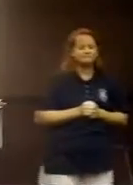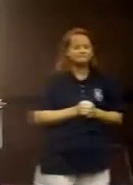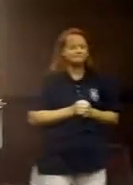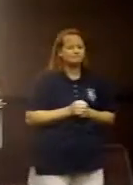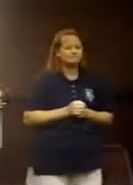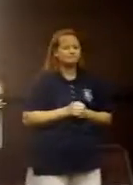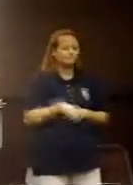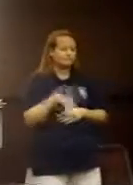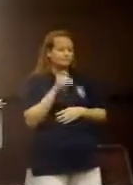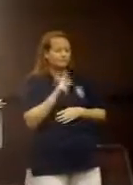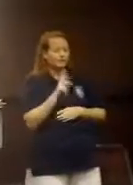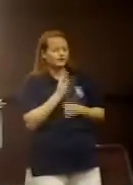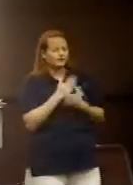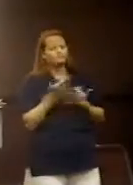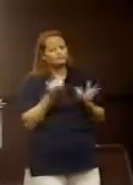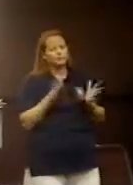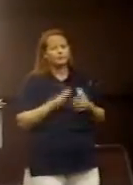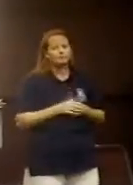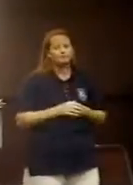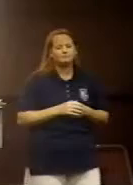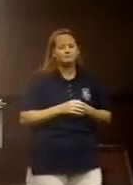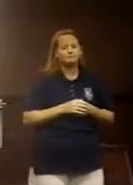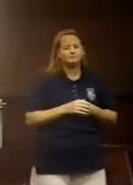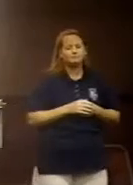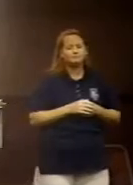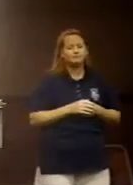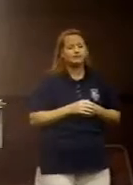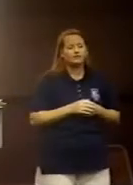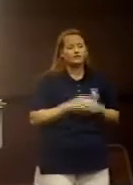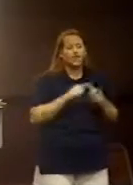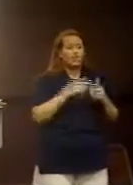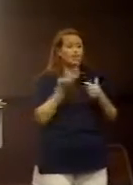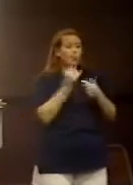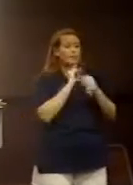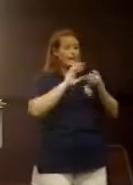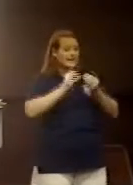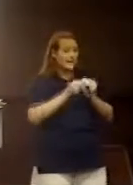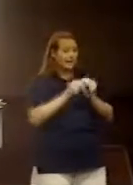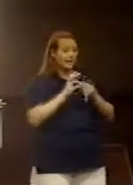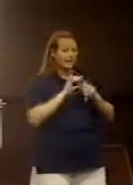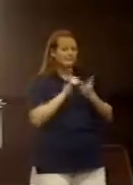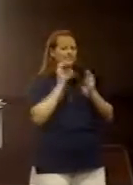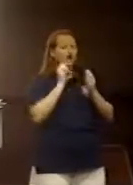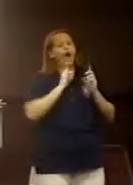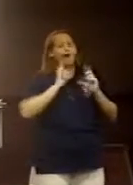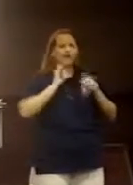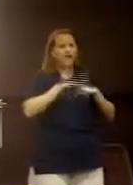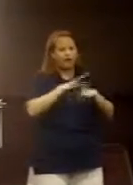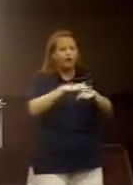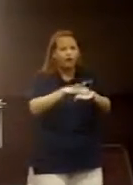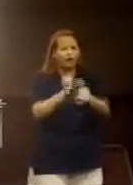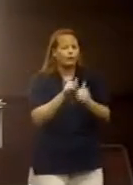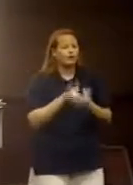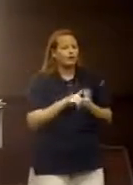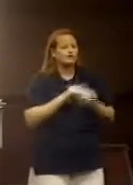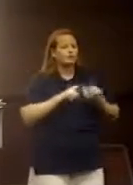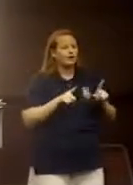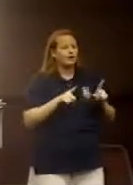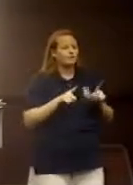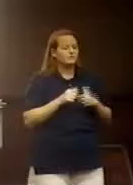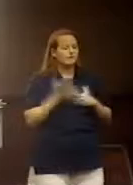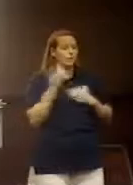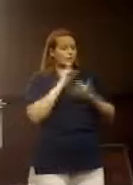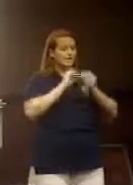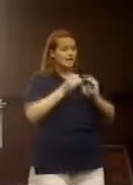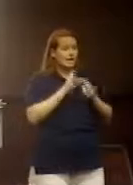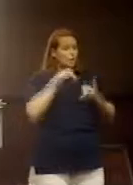Okay, so anyway, then there's a number of, so this could go, I could go on and on with this, but then